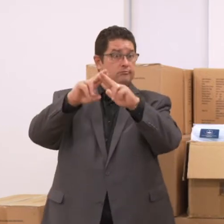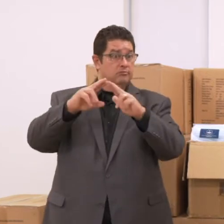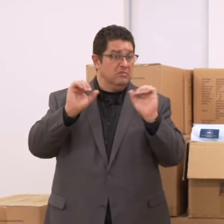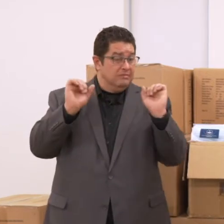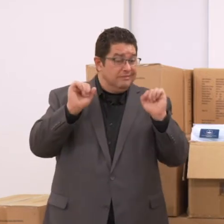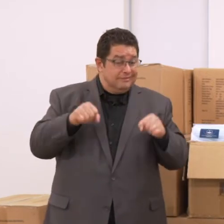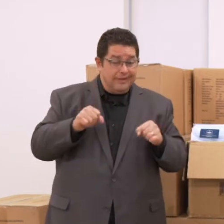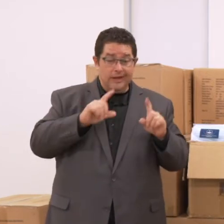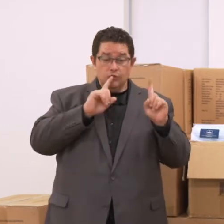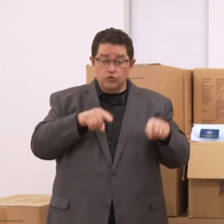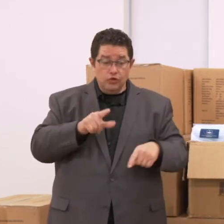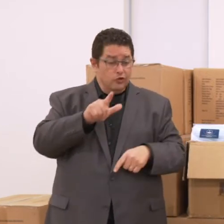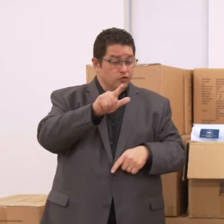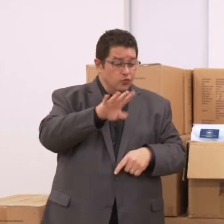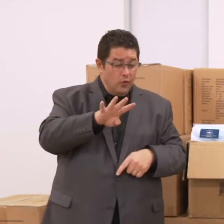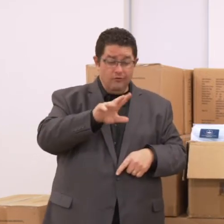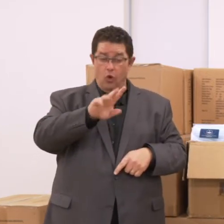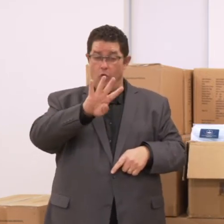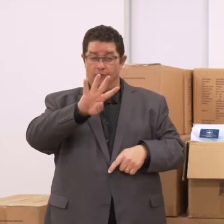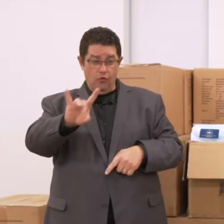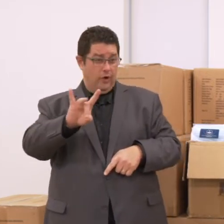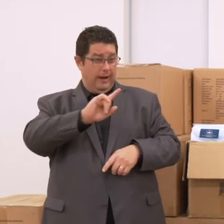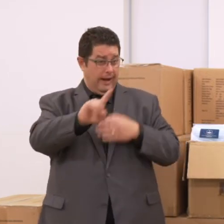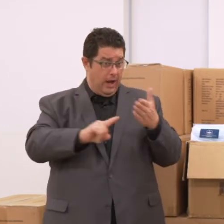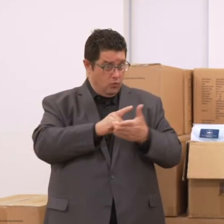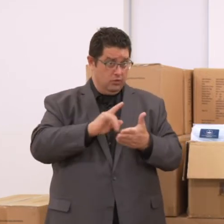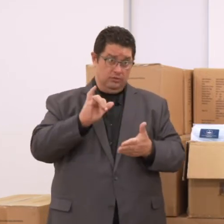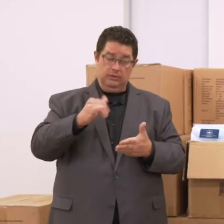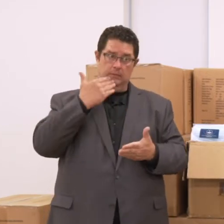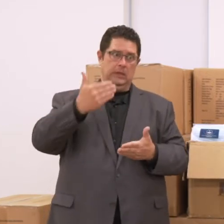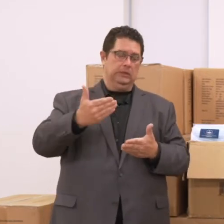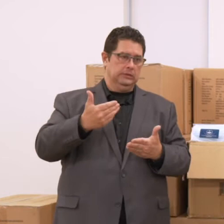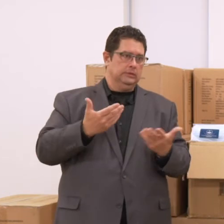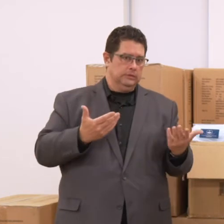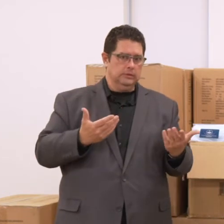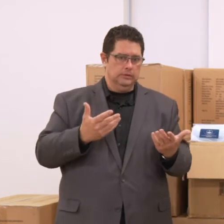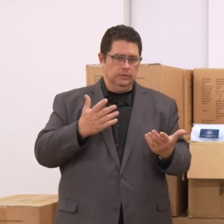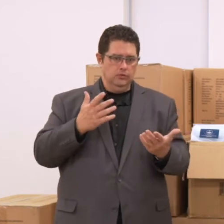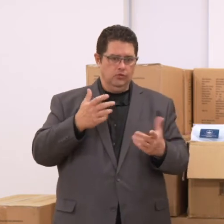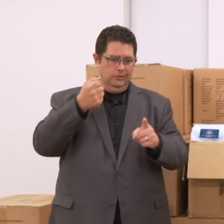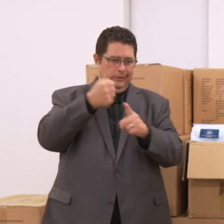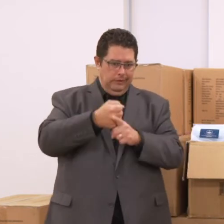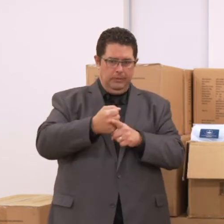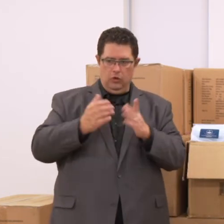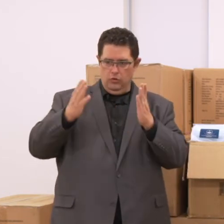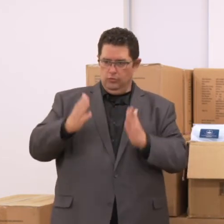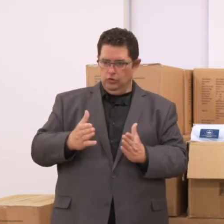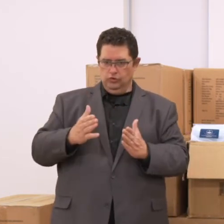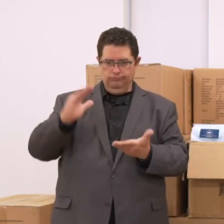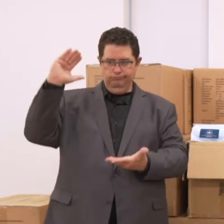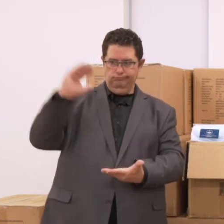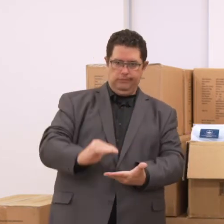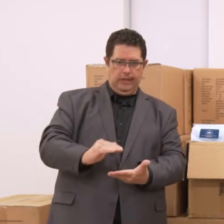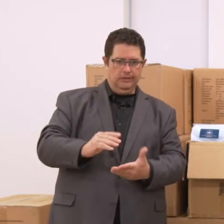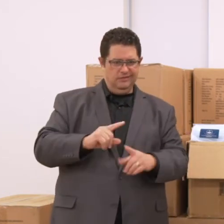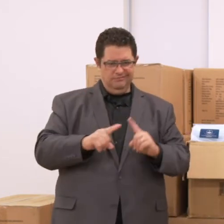48 hours, which is ideal. And then the impact on individuals will be much less. But this current delay of 5 to 7 days